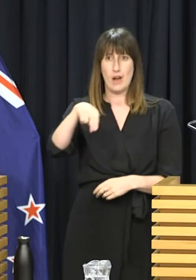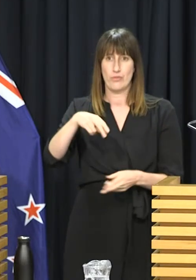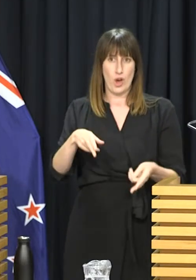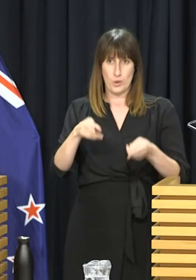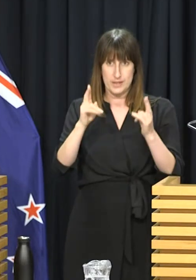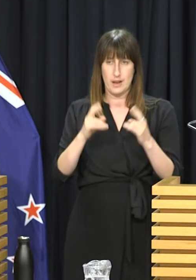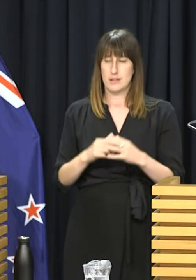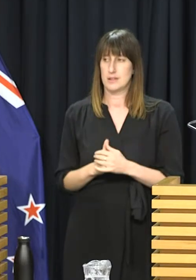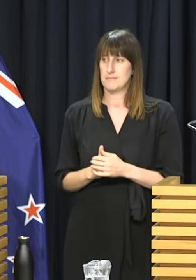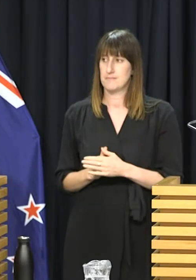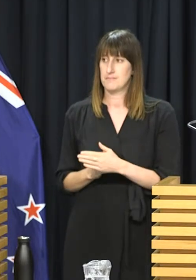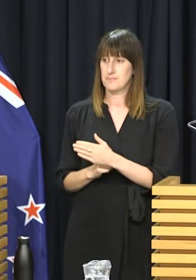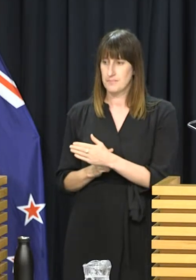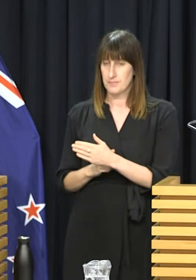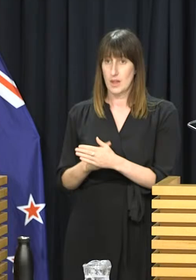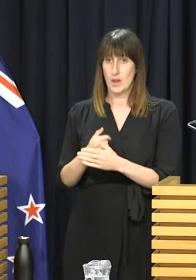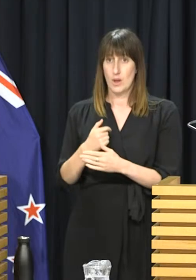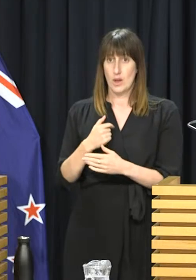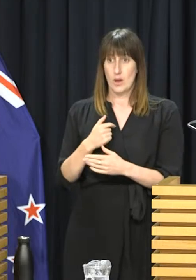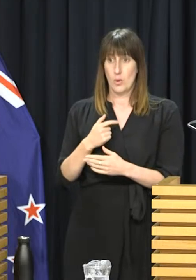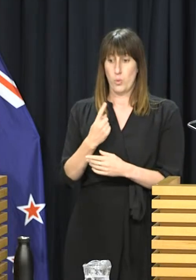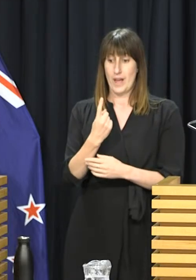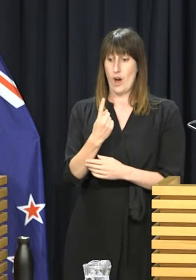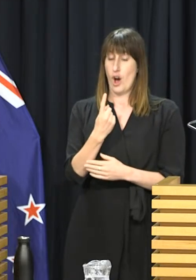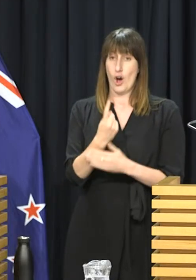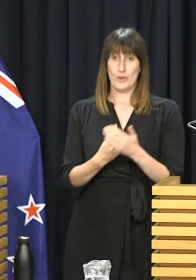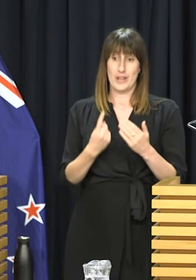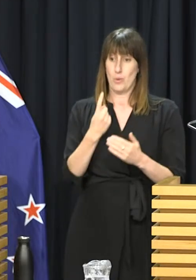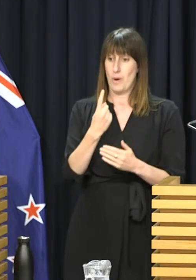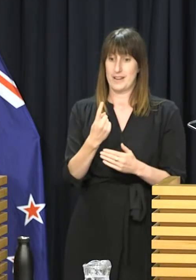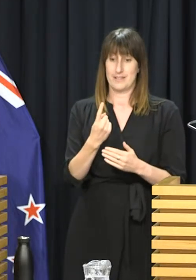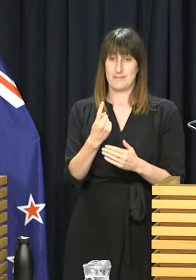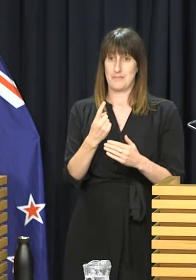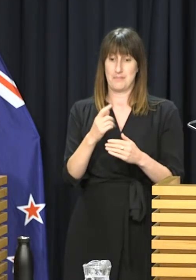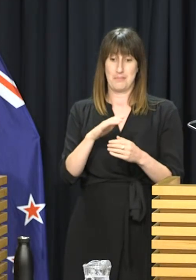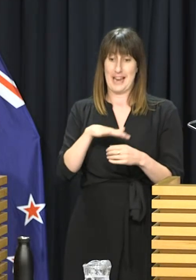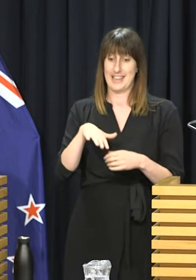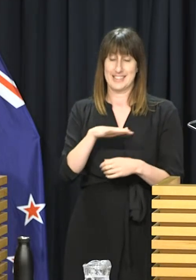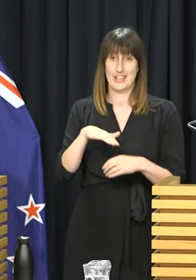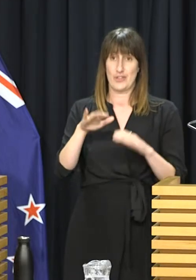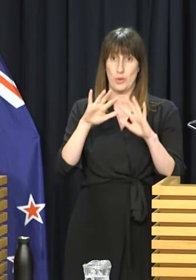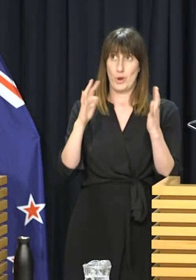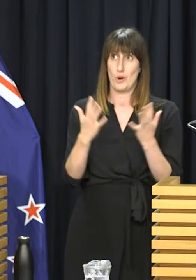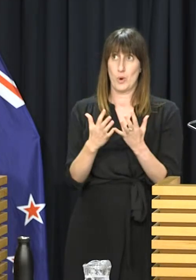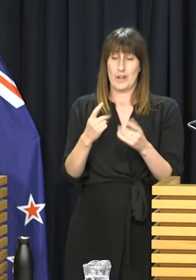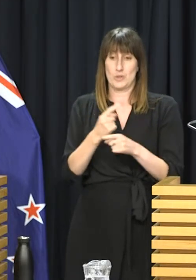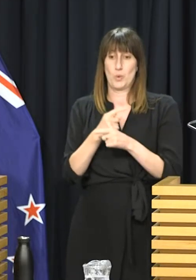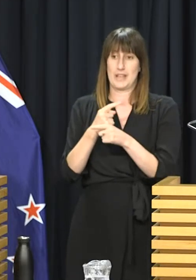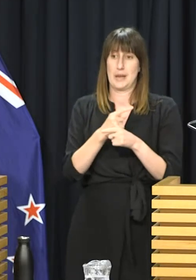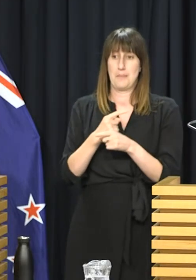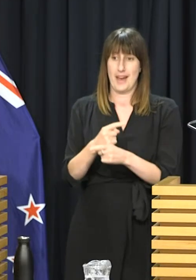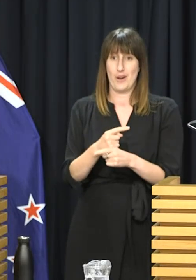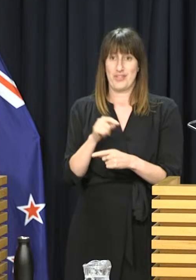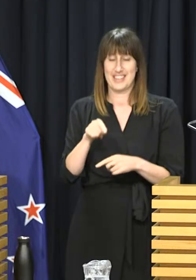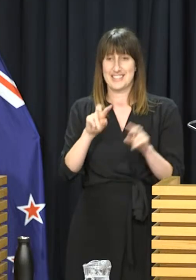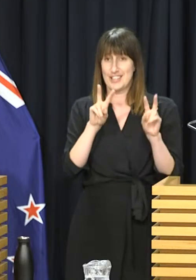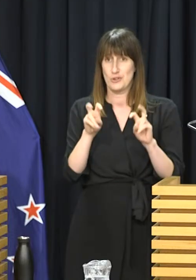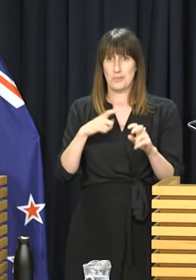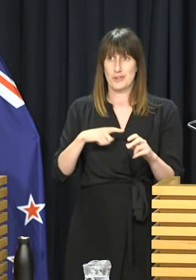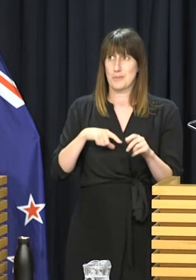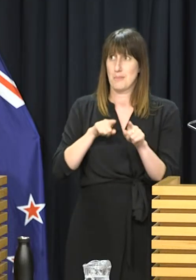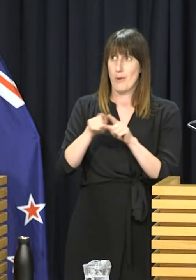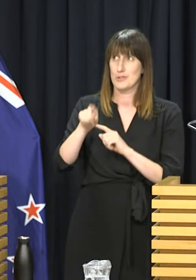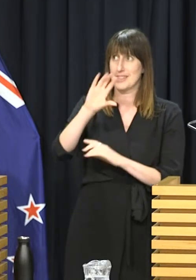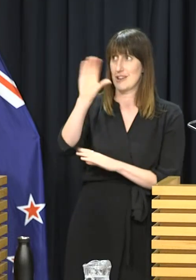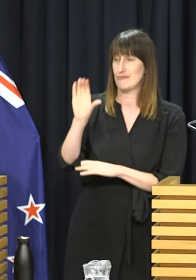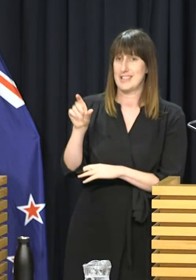very closely, we're one of the only places in the world that's even having this conversation about fomite transmission or aerosol transmission, because in most other